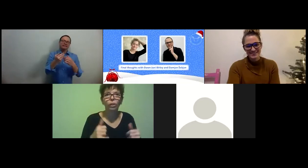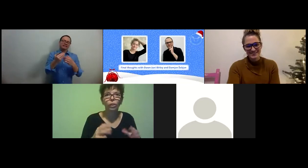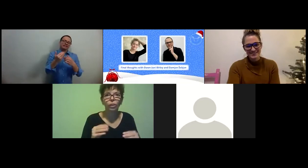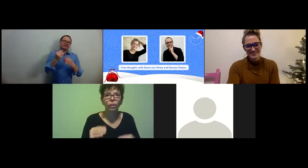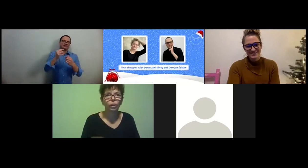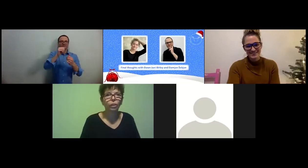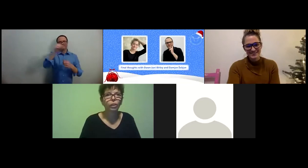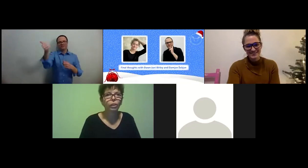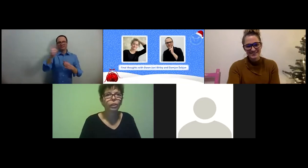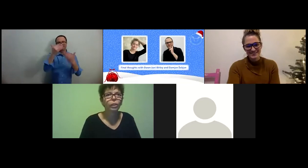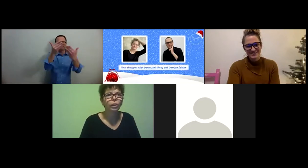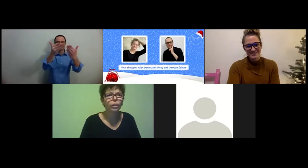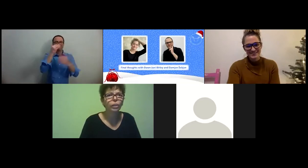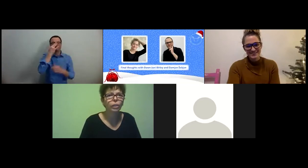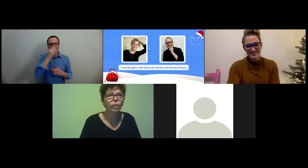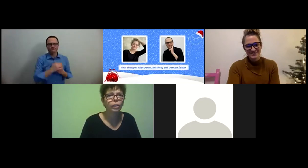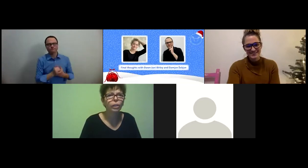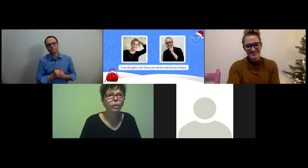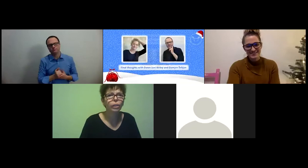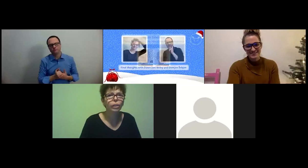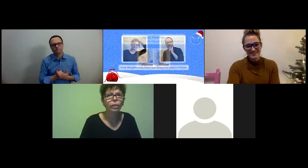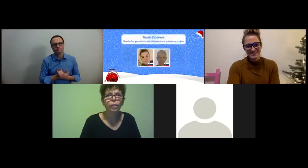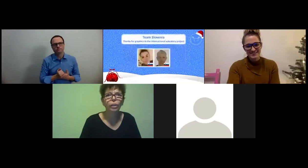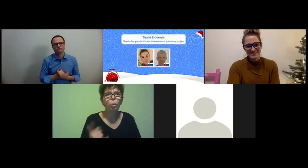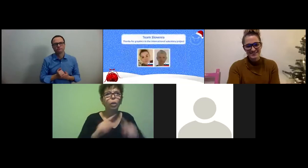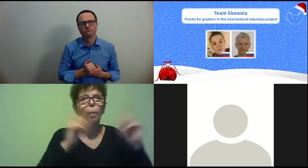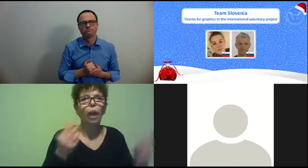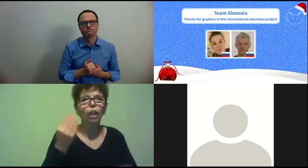Dawn, you can turn off your camera now.